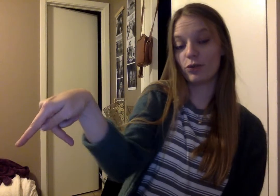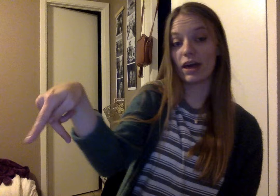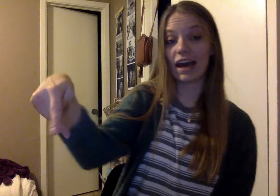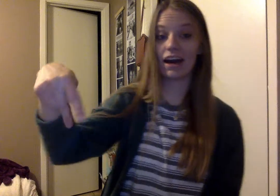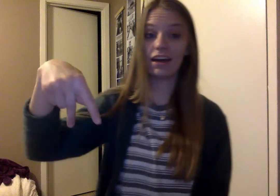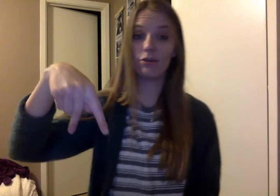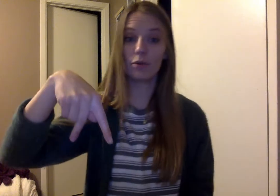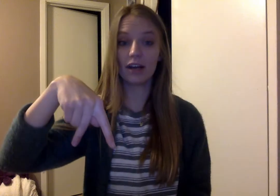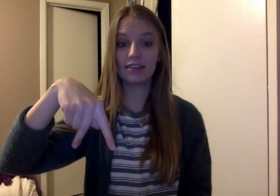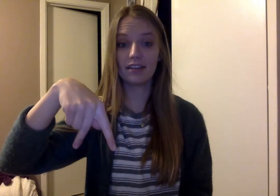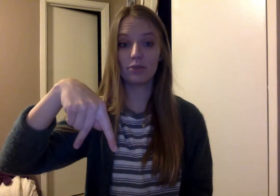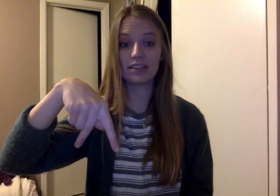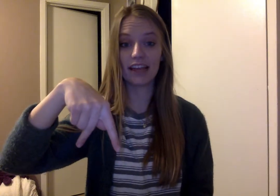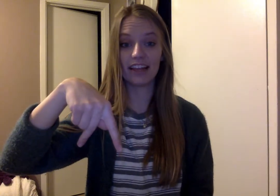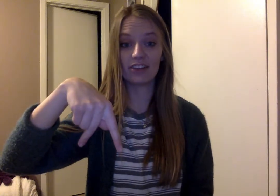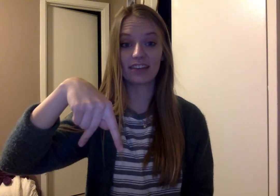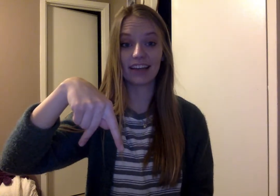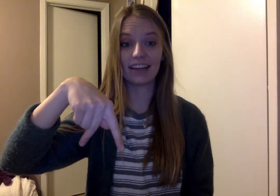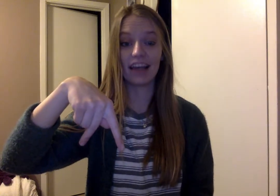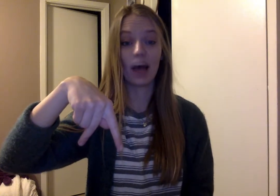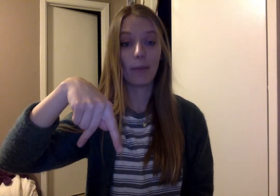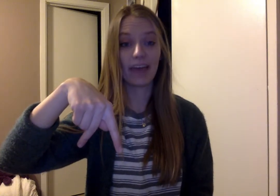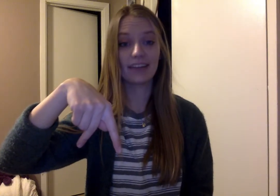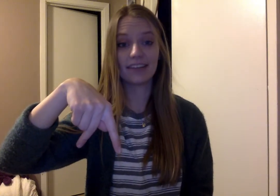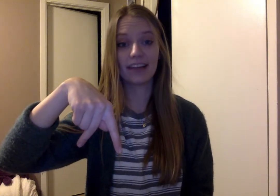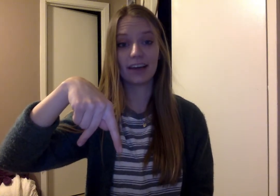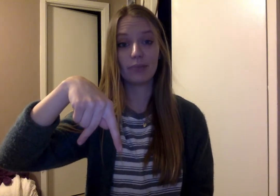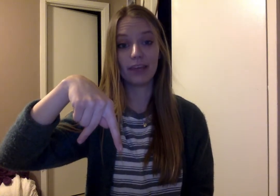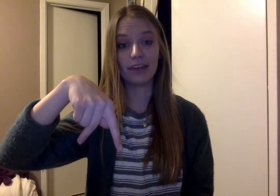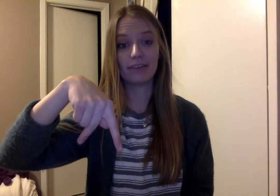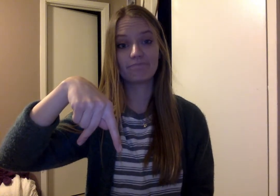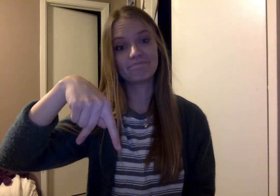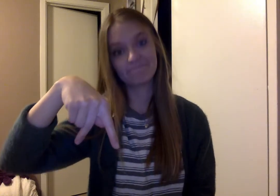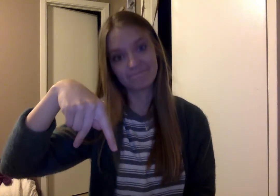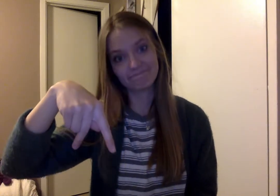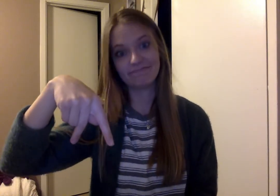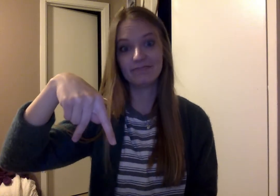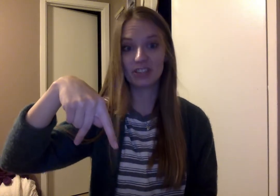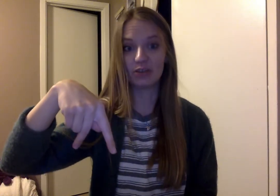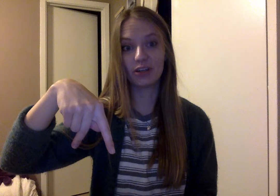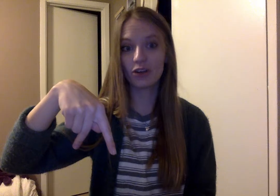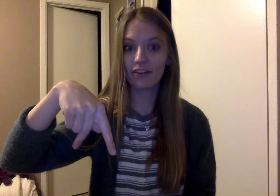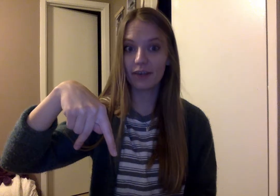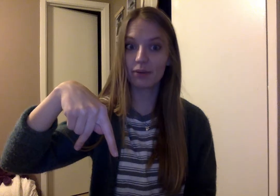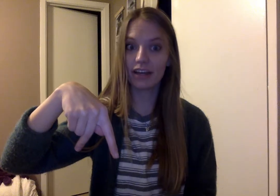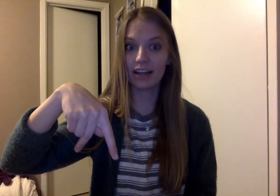way I memorized it was that it looks like a man standing up peeing. So, a little graphic, but it